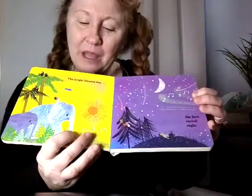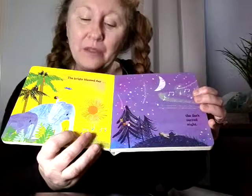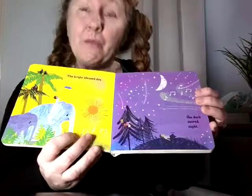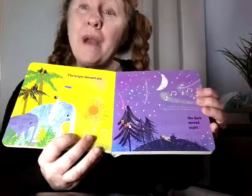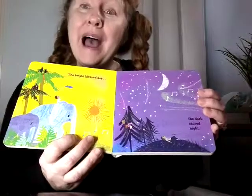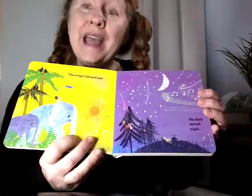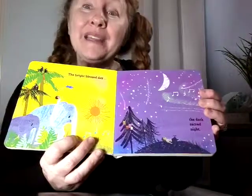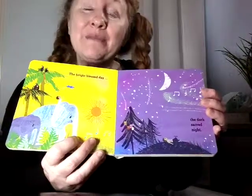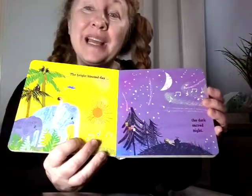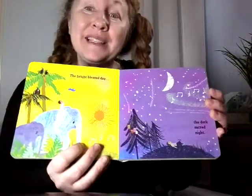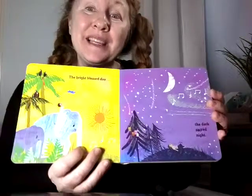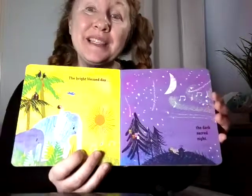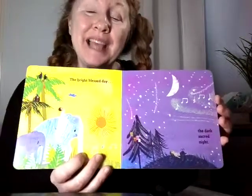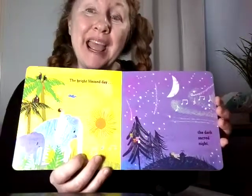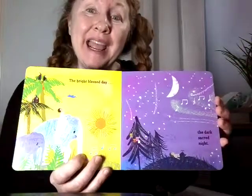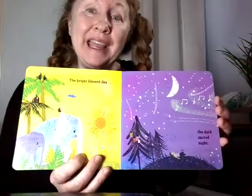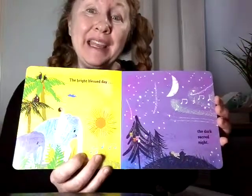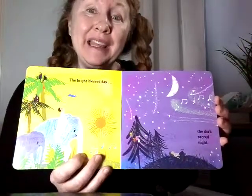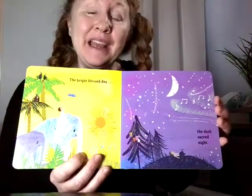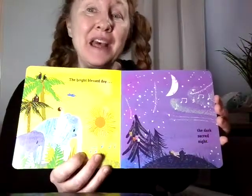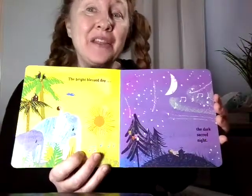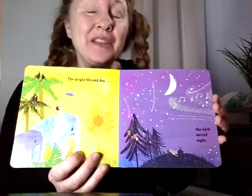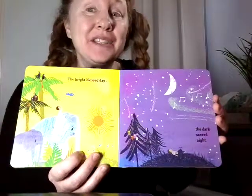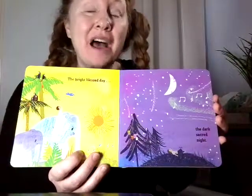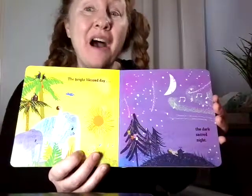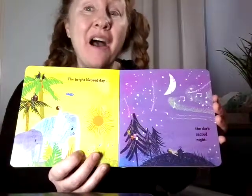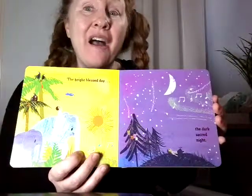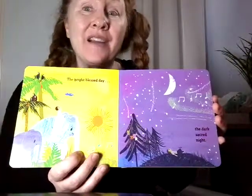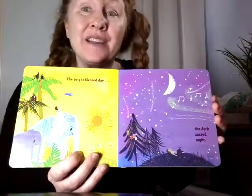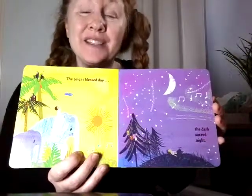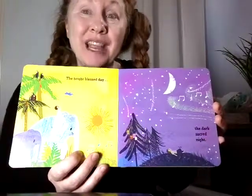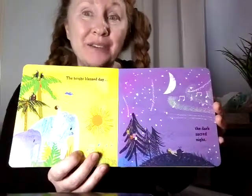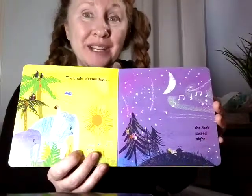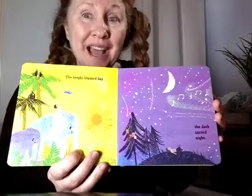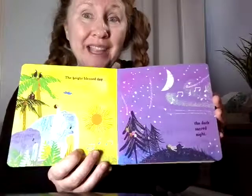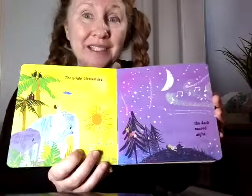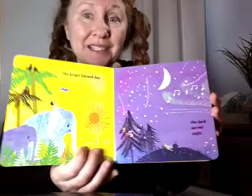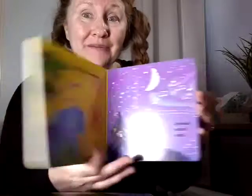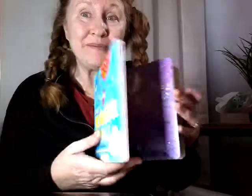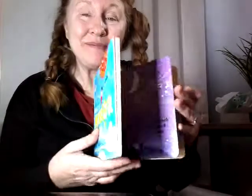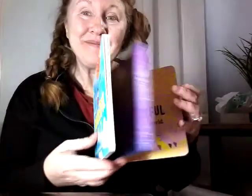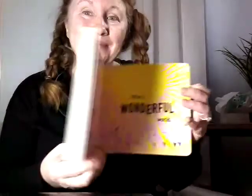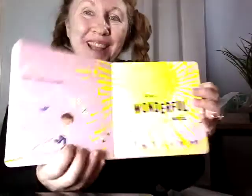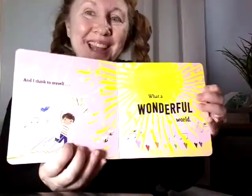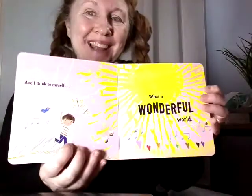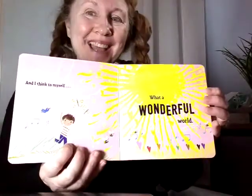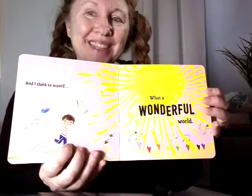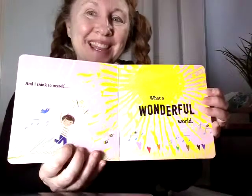The bright, blessed day, the dark, sacred night. And I think